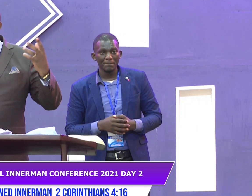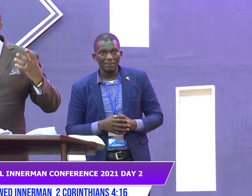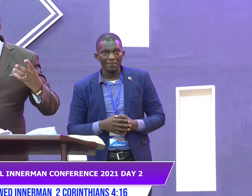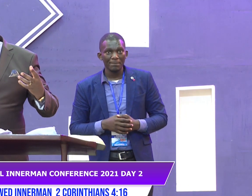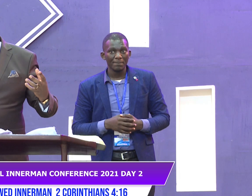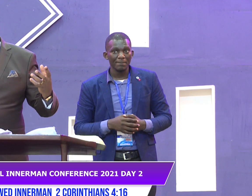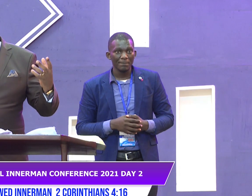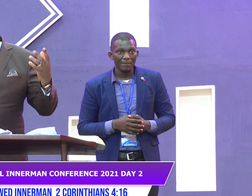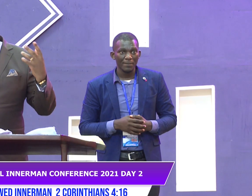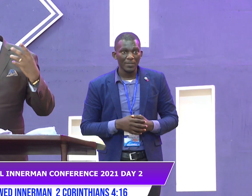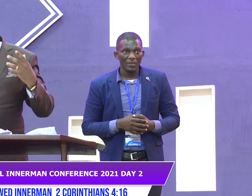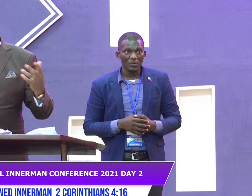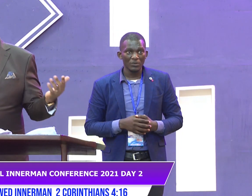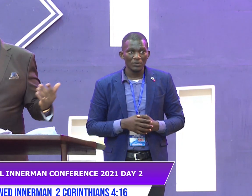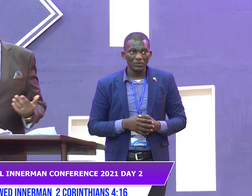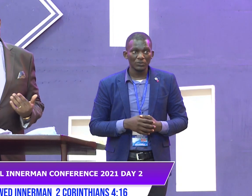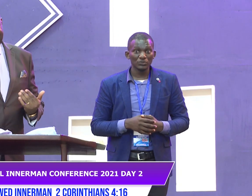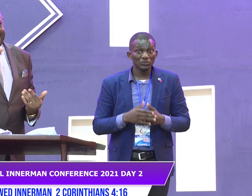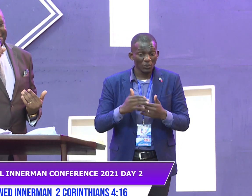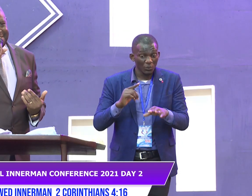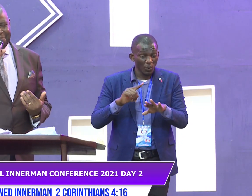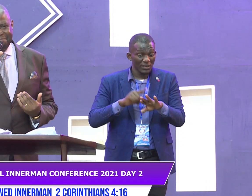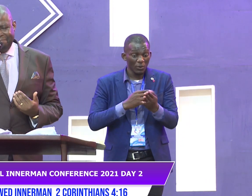Definitely his impact will be felt.